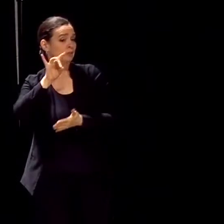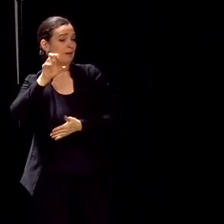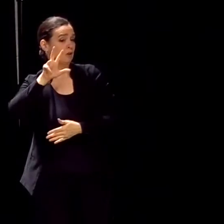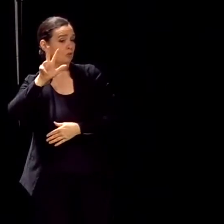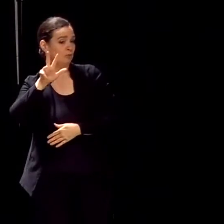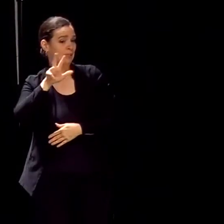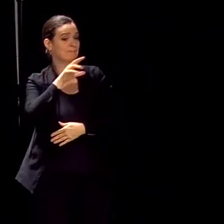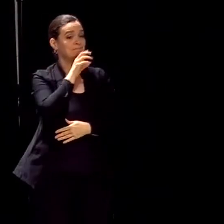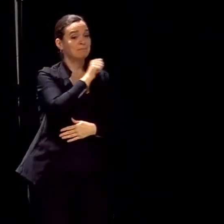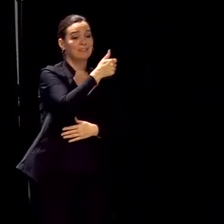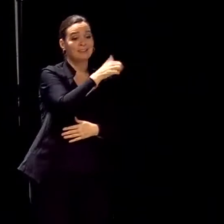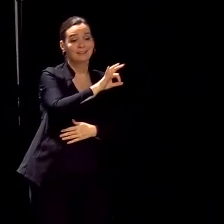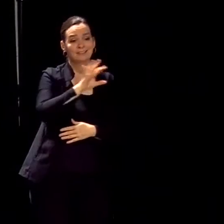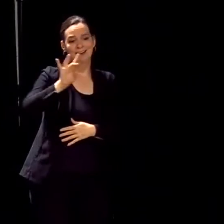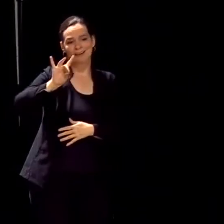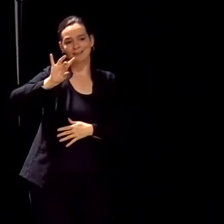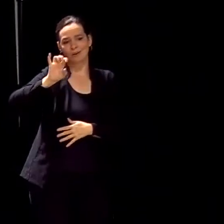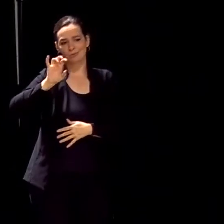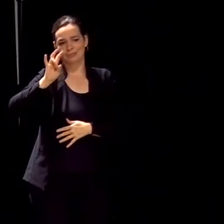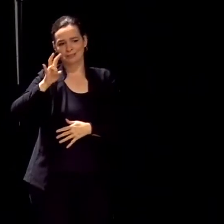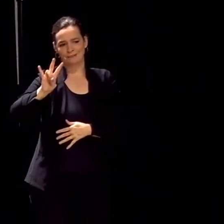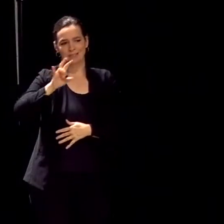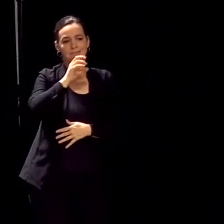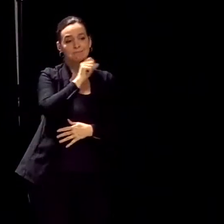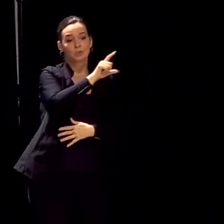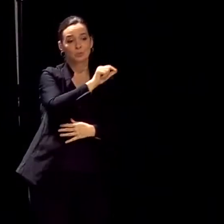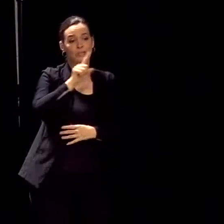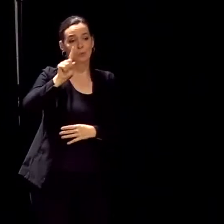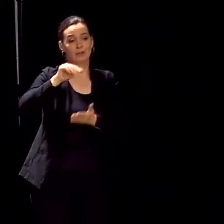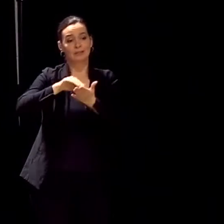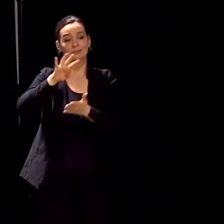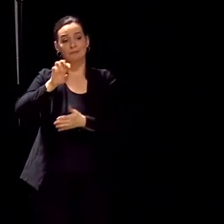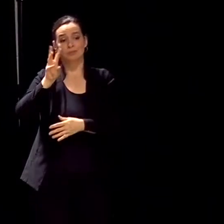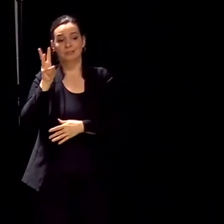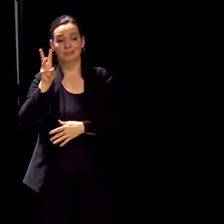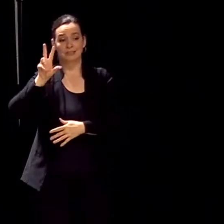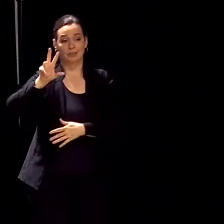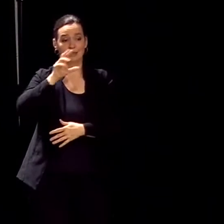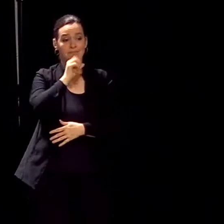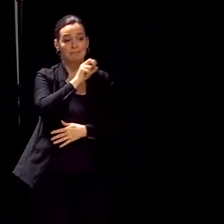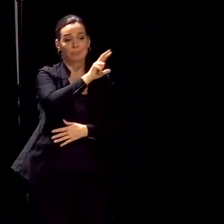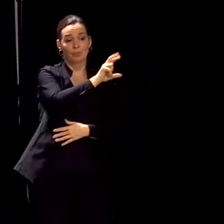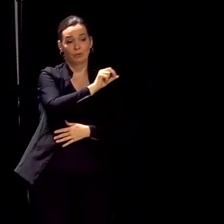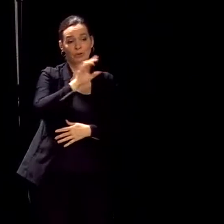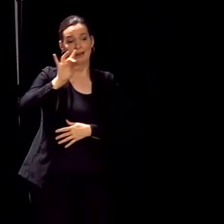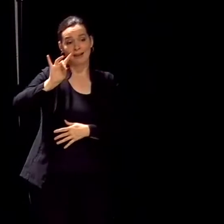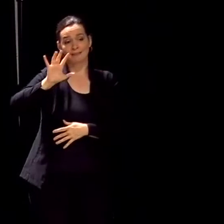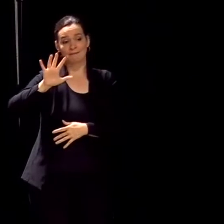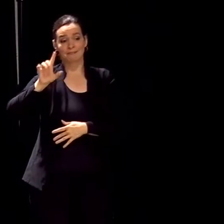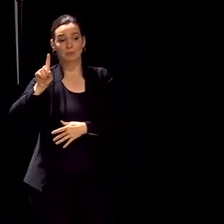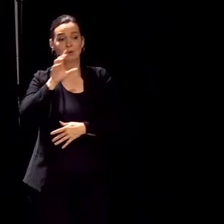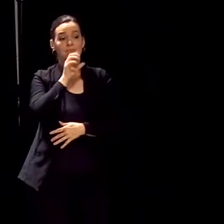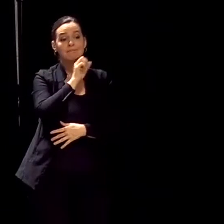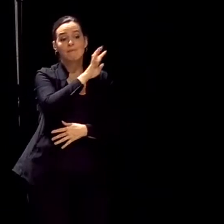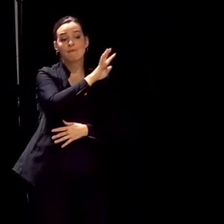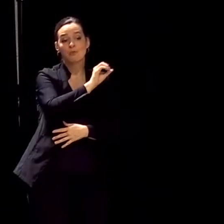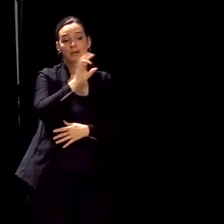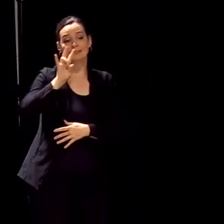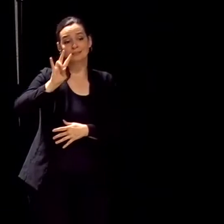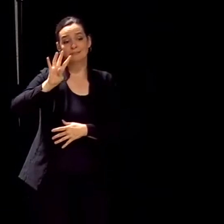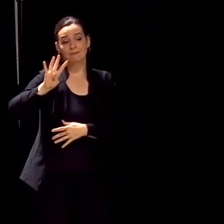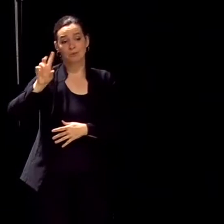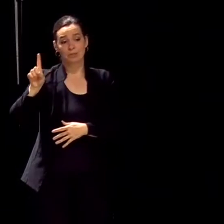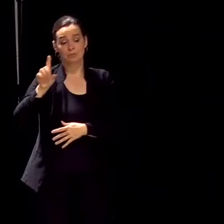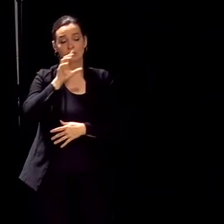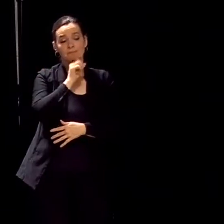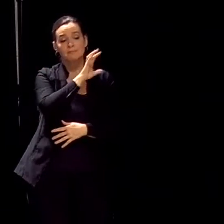817 under 19, 1,463 in their 20s, 851 in their 30s, 741 in their